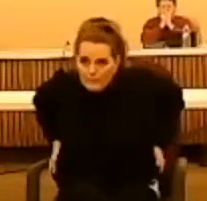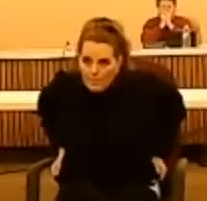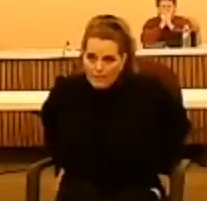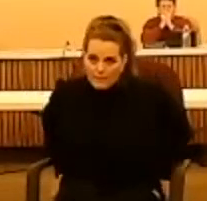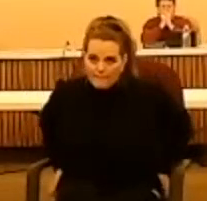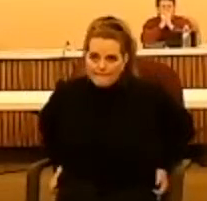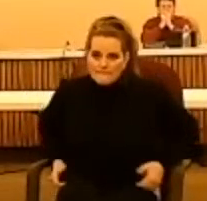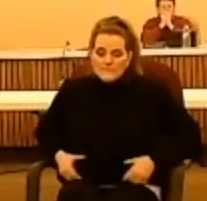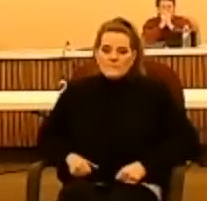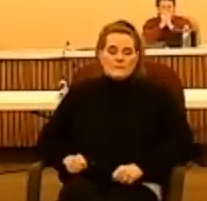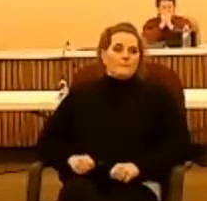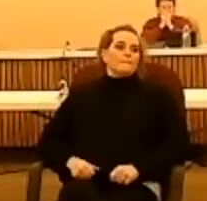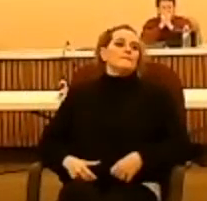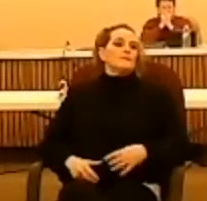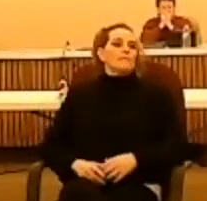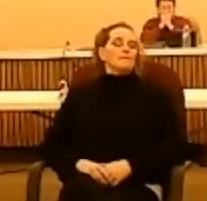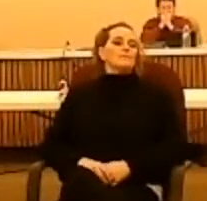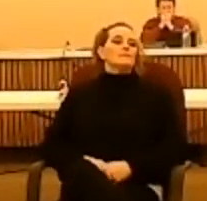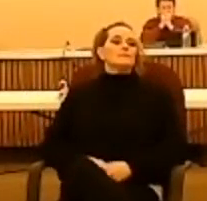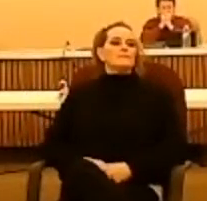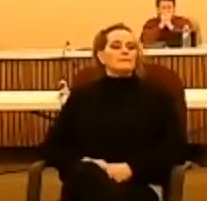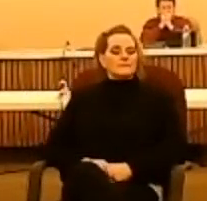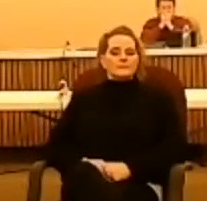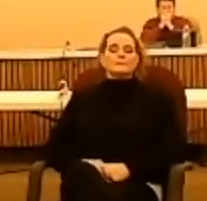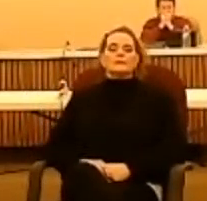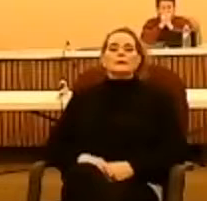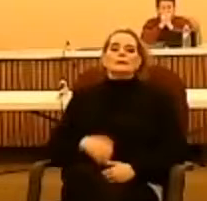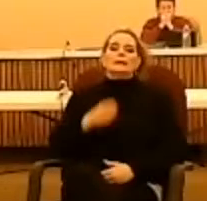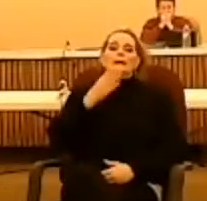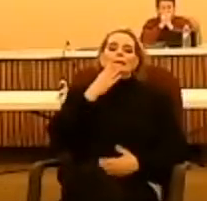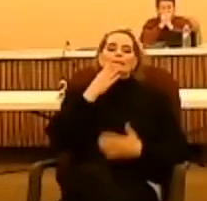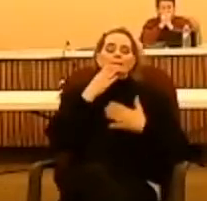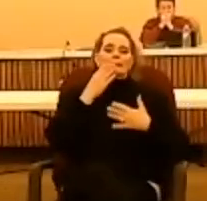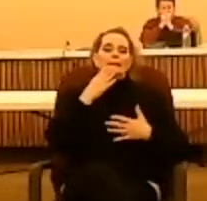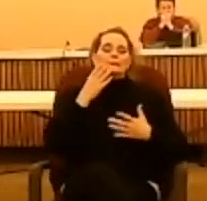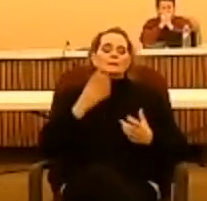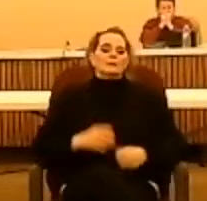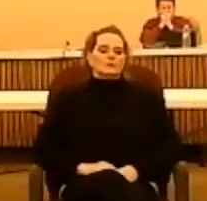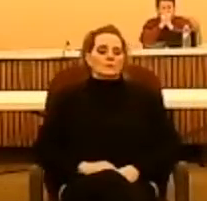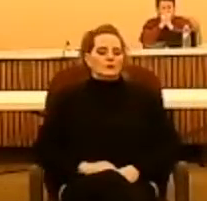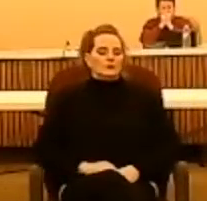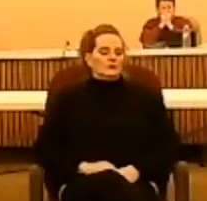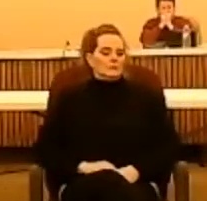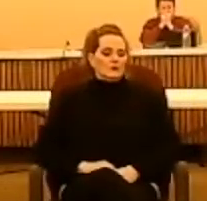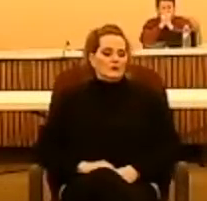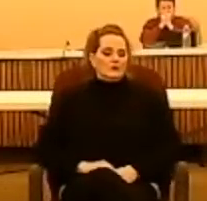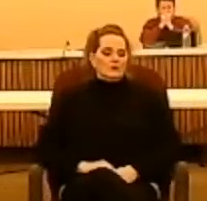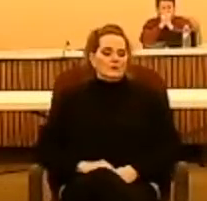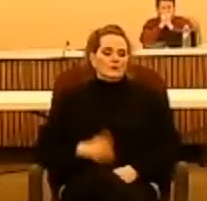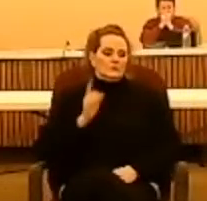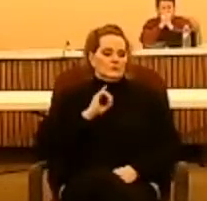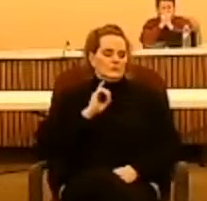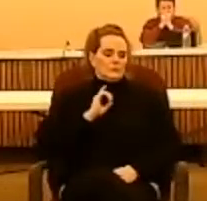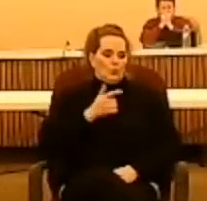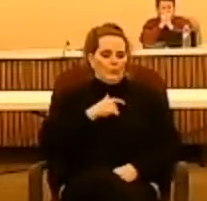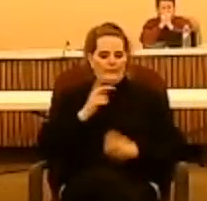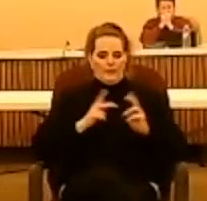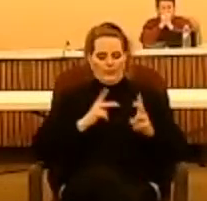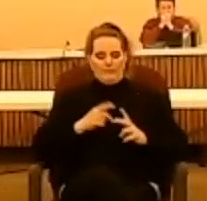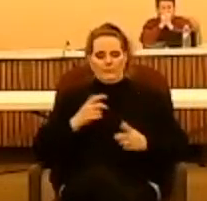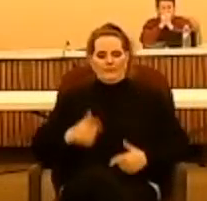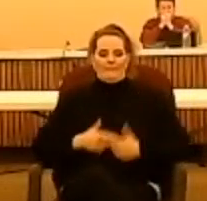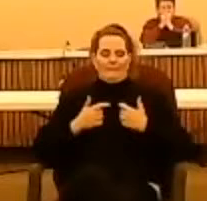There you are. Here I am. Thank you very much. So we are the residents who live on East River Road,